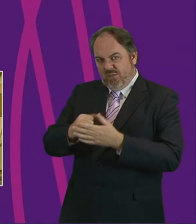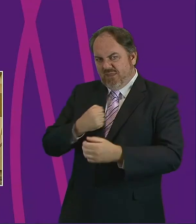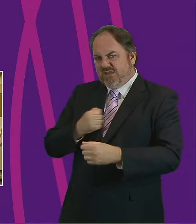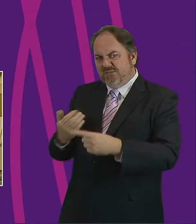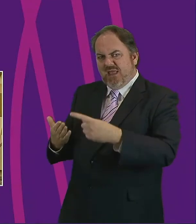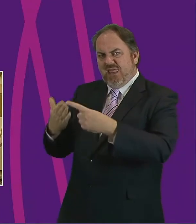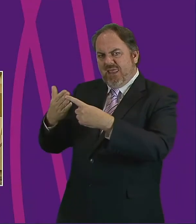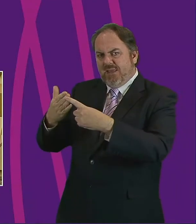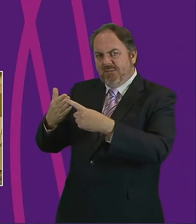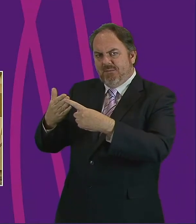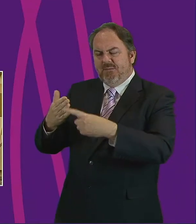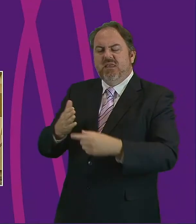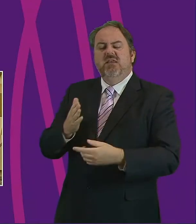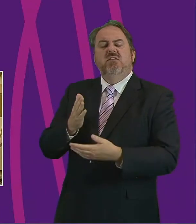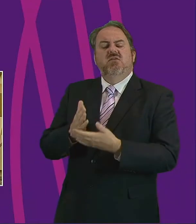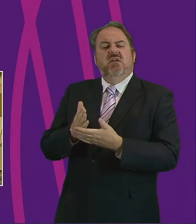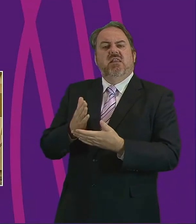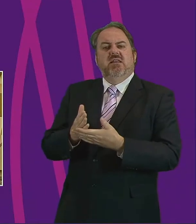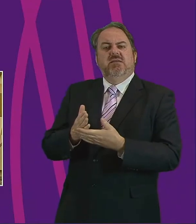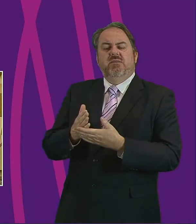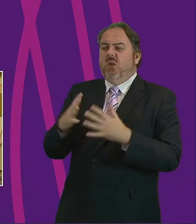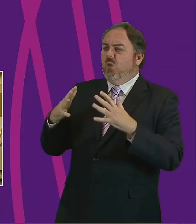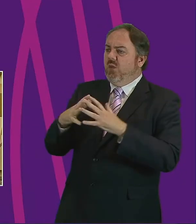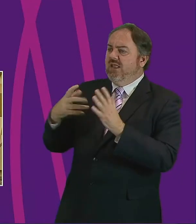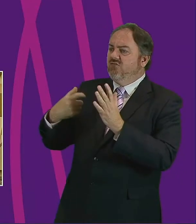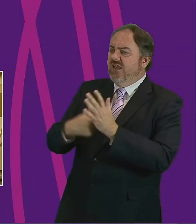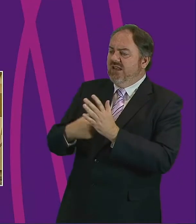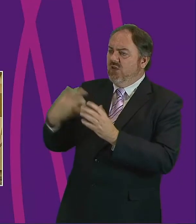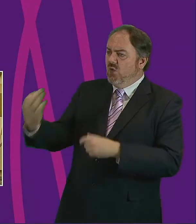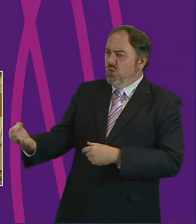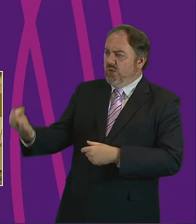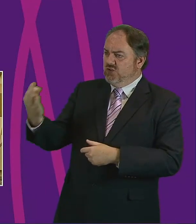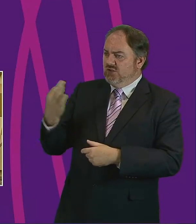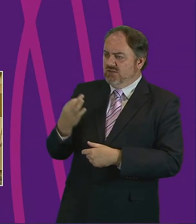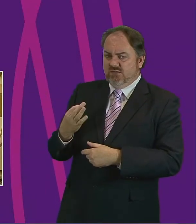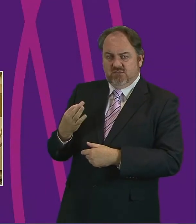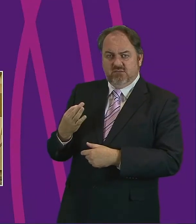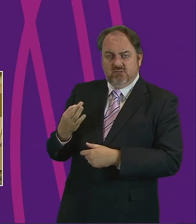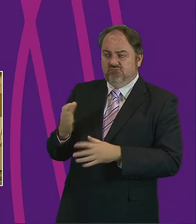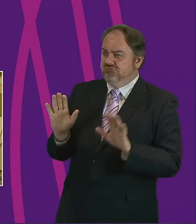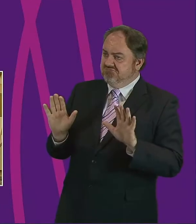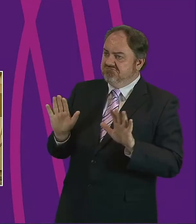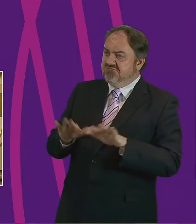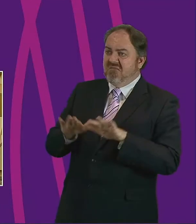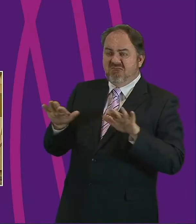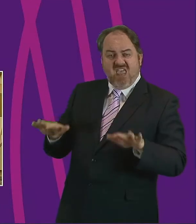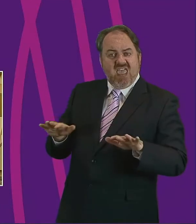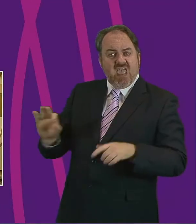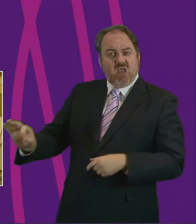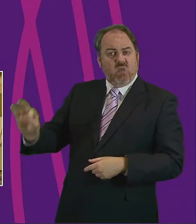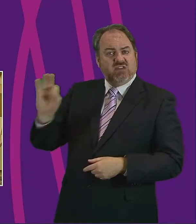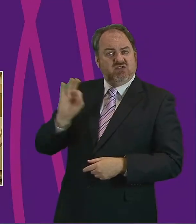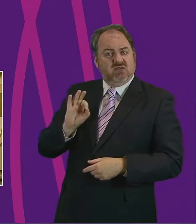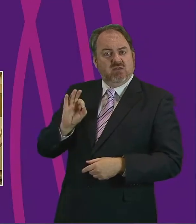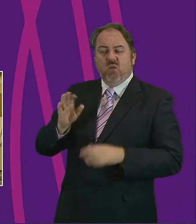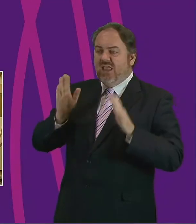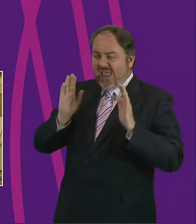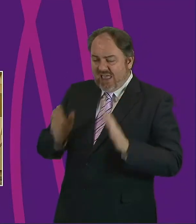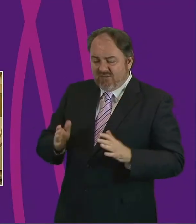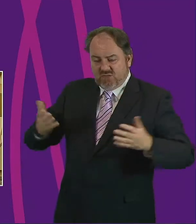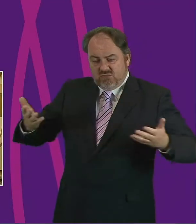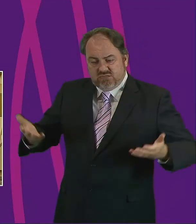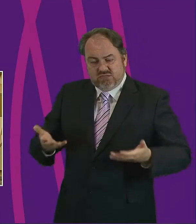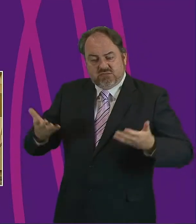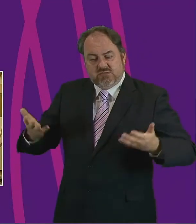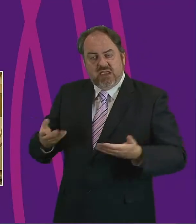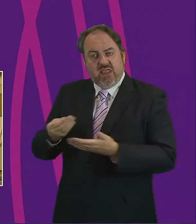we possibly can. But Willie Rennie's questions are legitimate and important. We have to bring the economy back